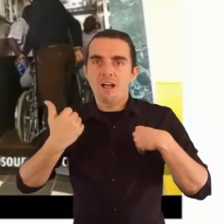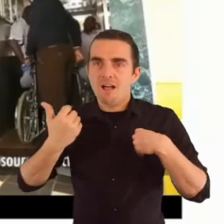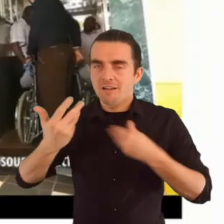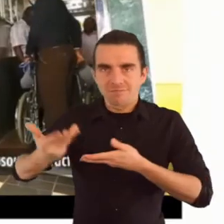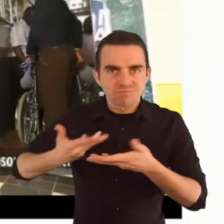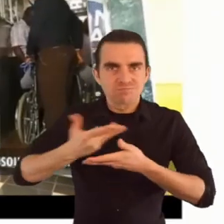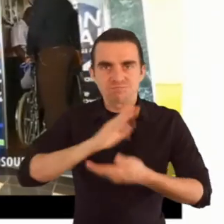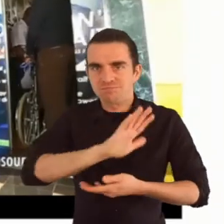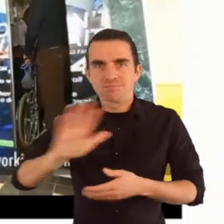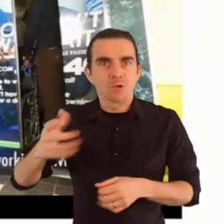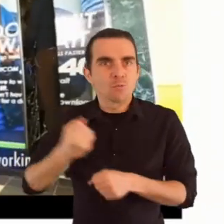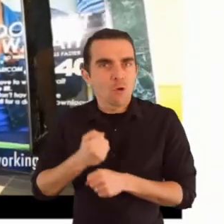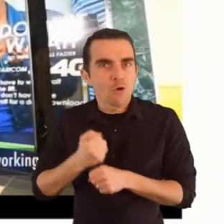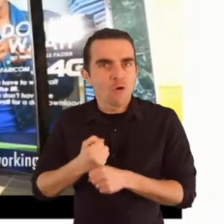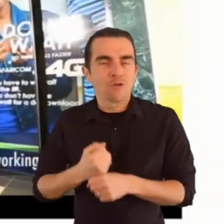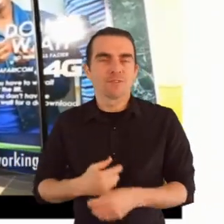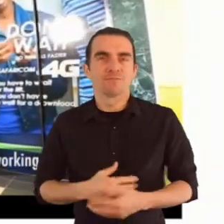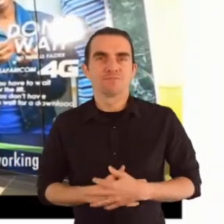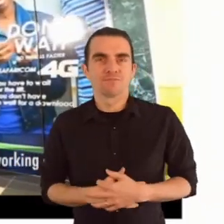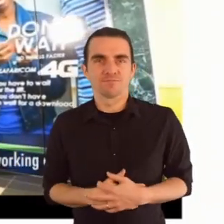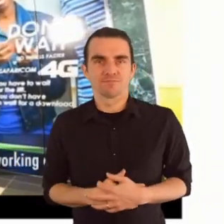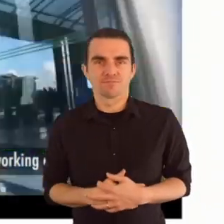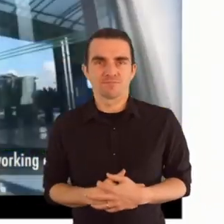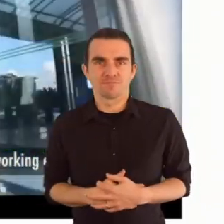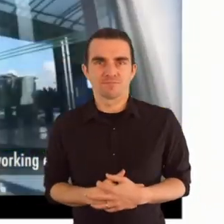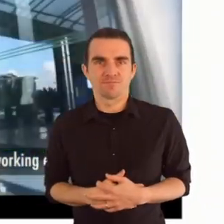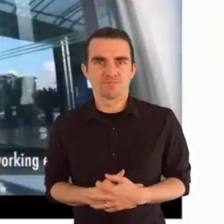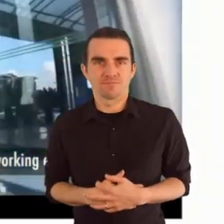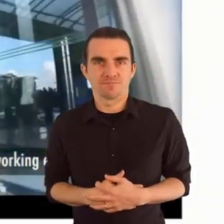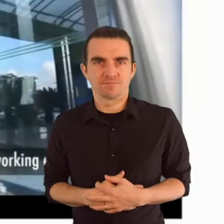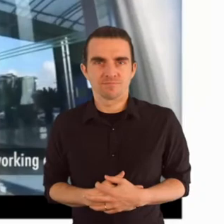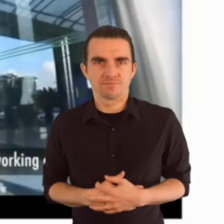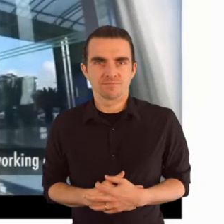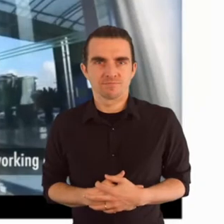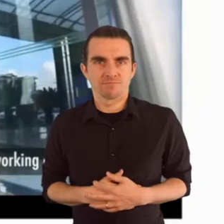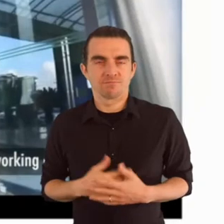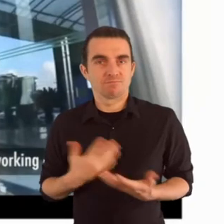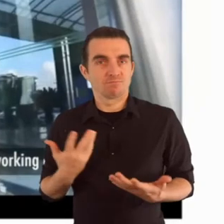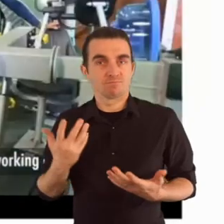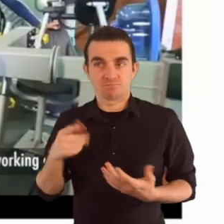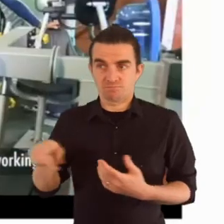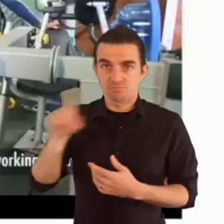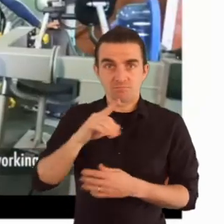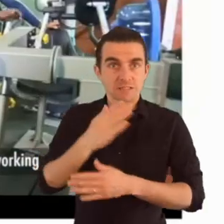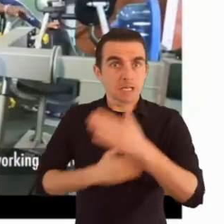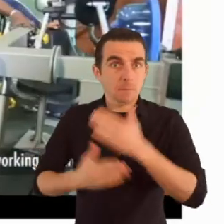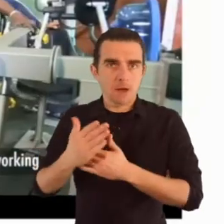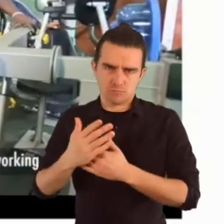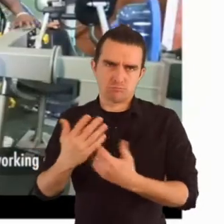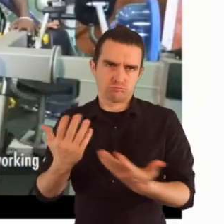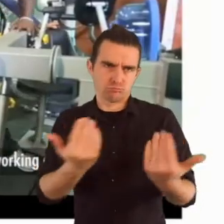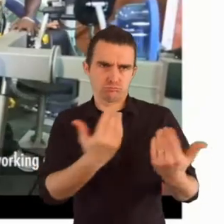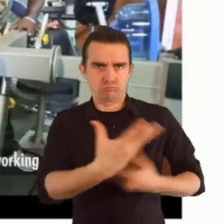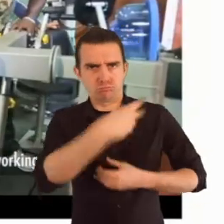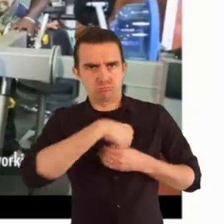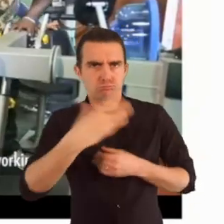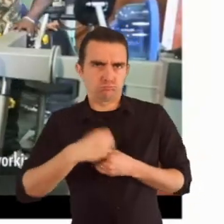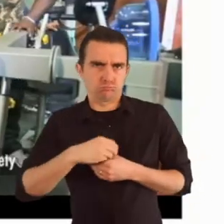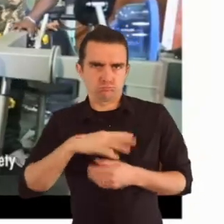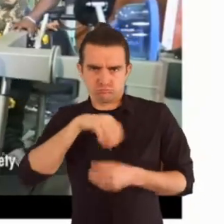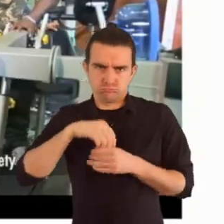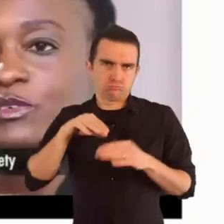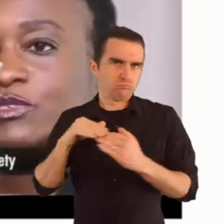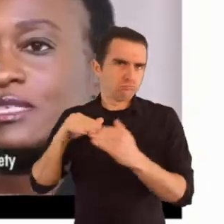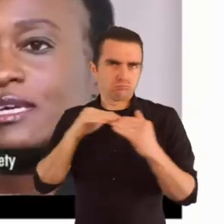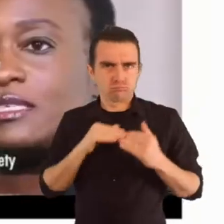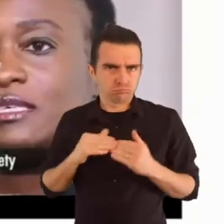resource practitioners to apply strategies and include them in their working environment, because